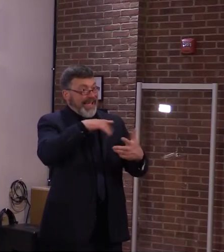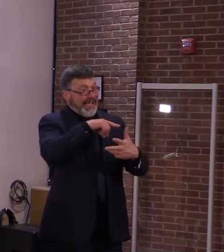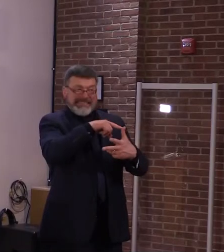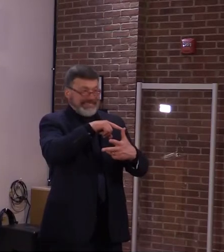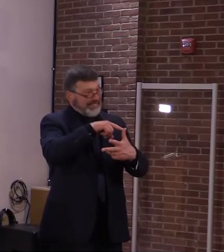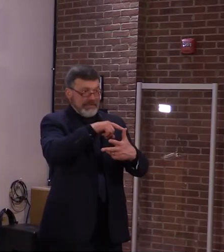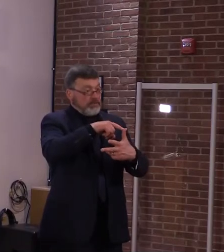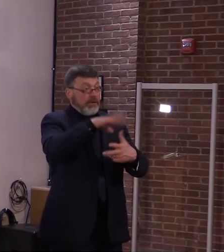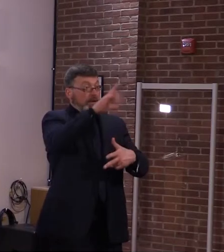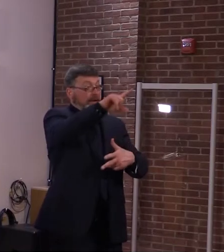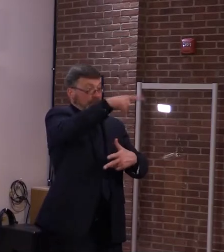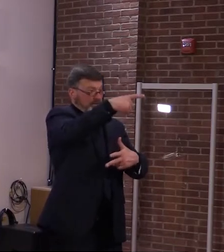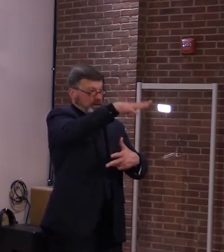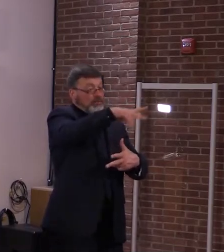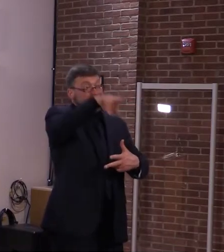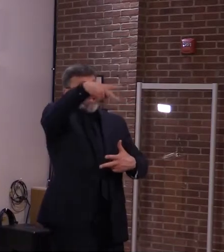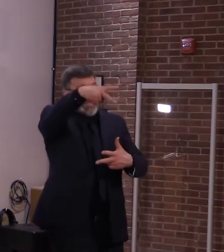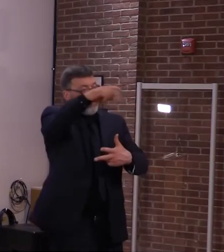that.